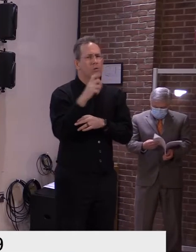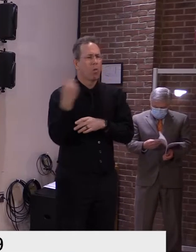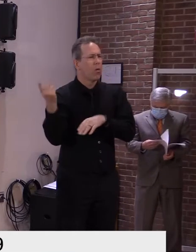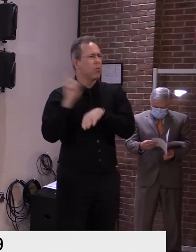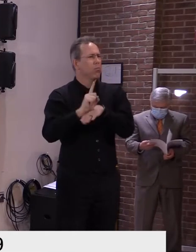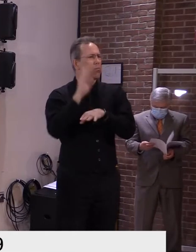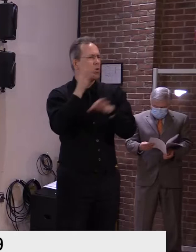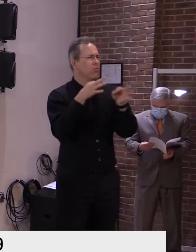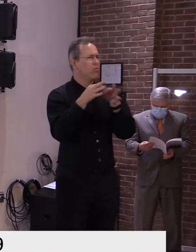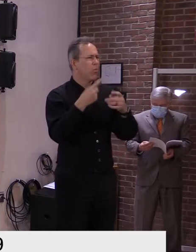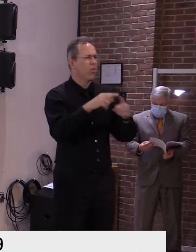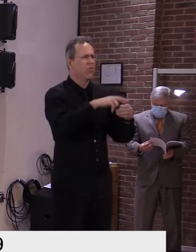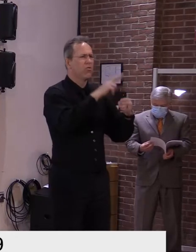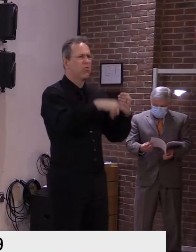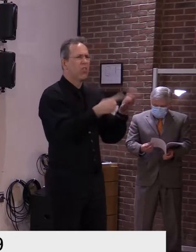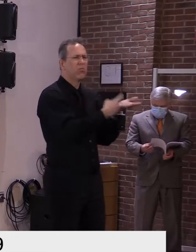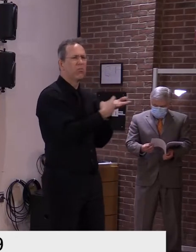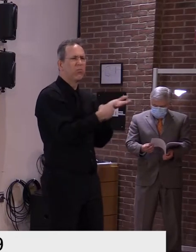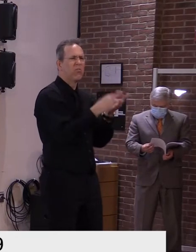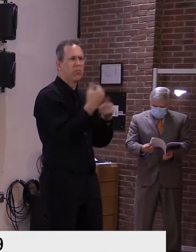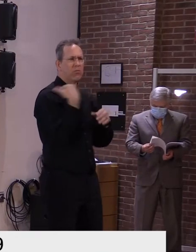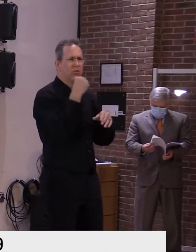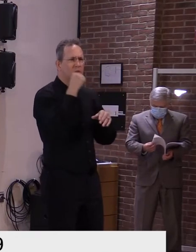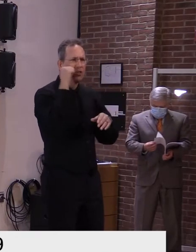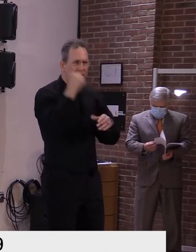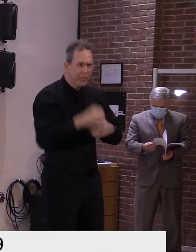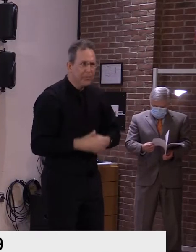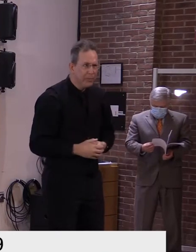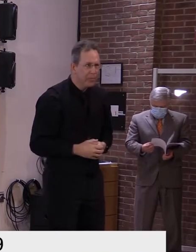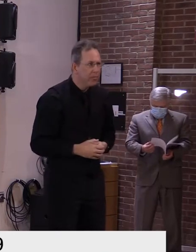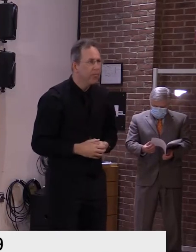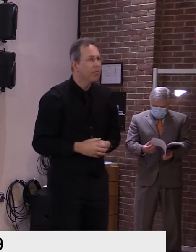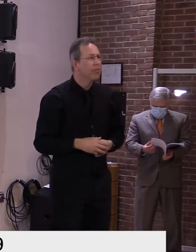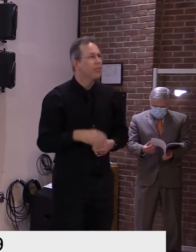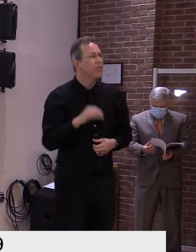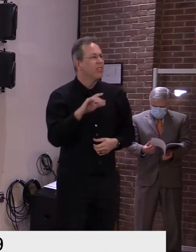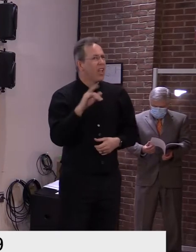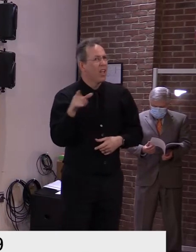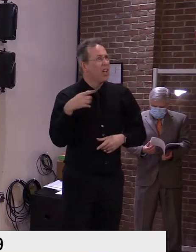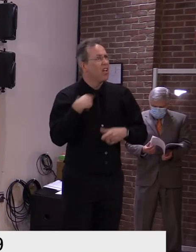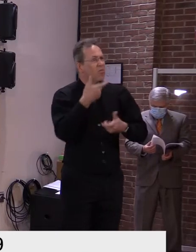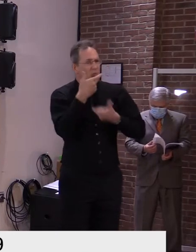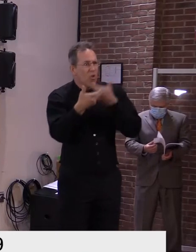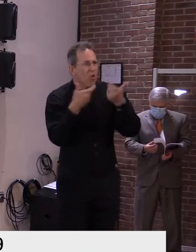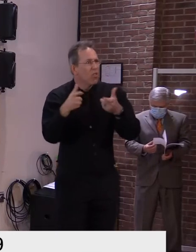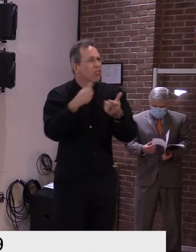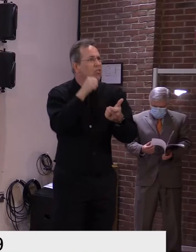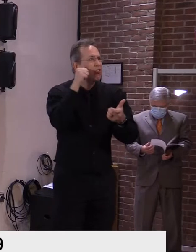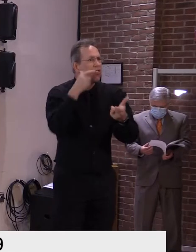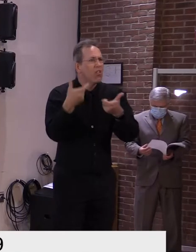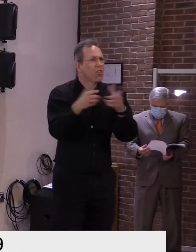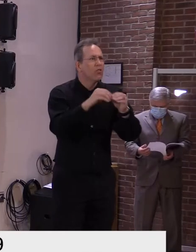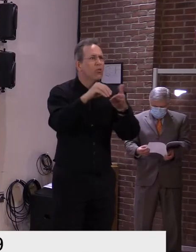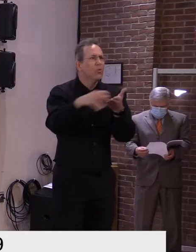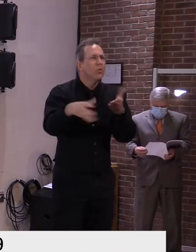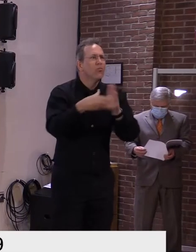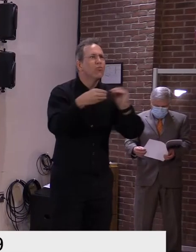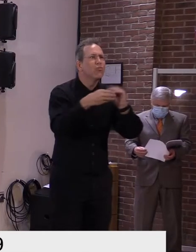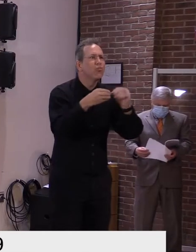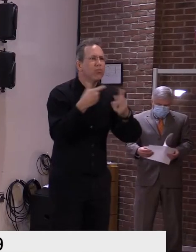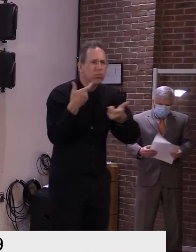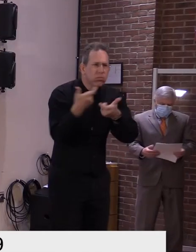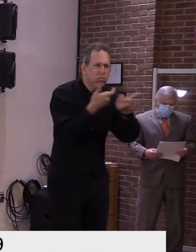shared. These were inspiring students from across the state with different